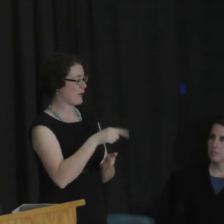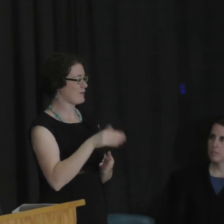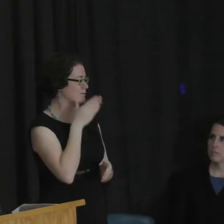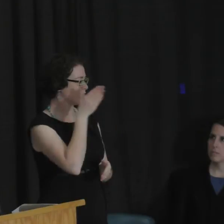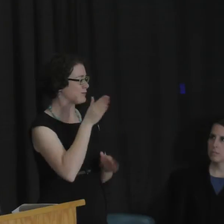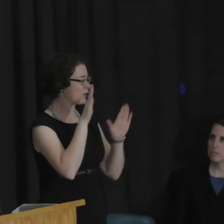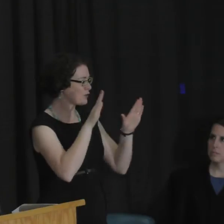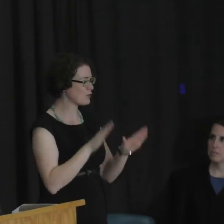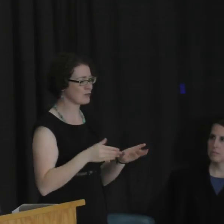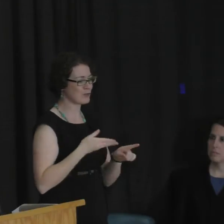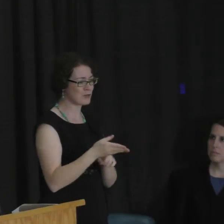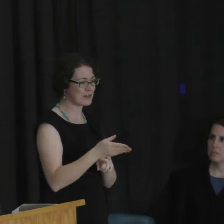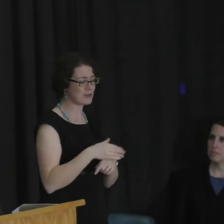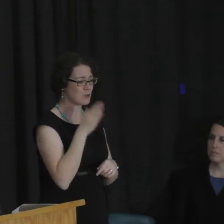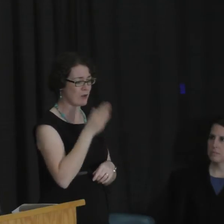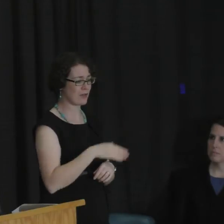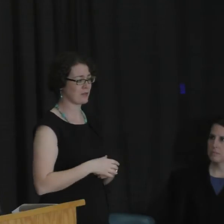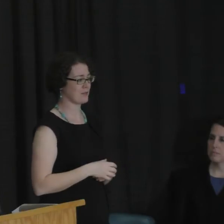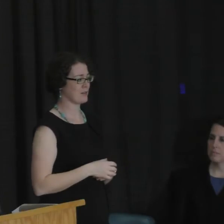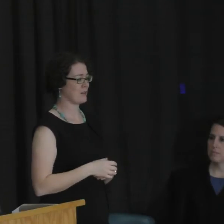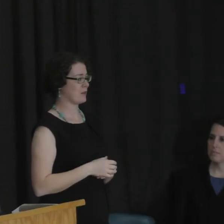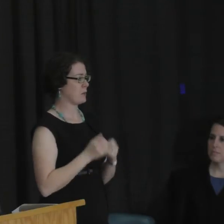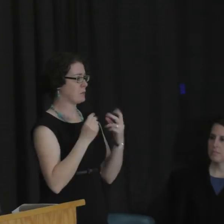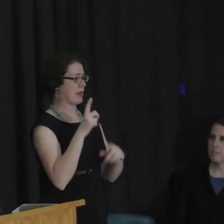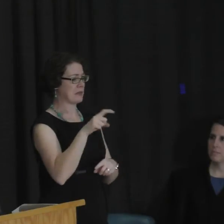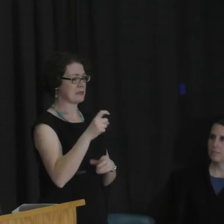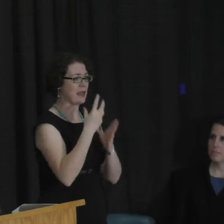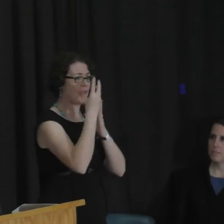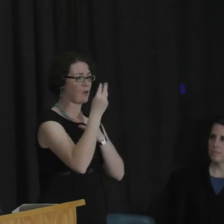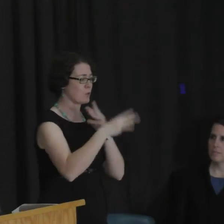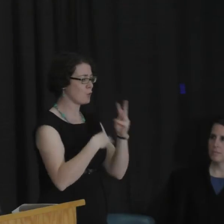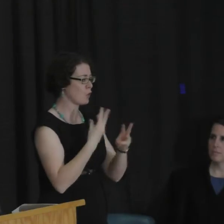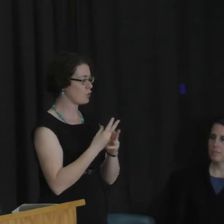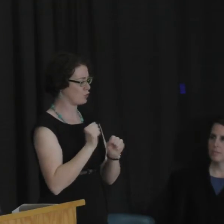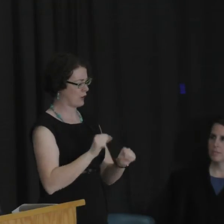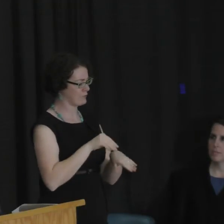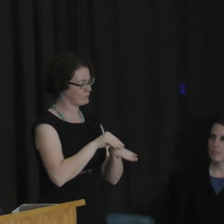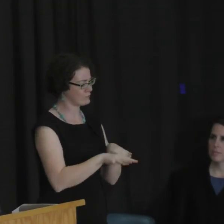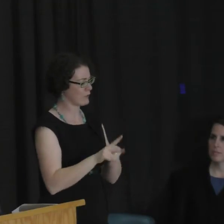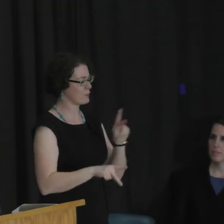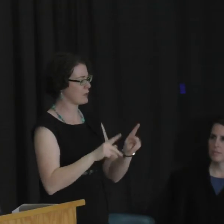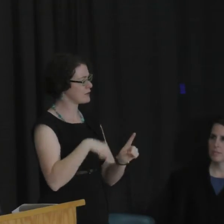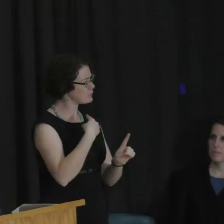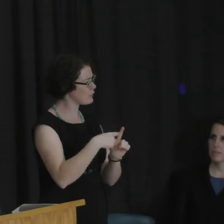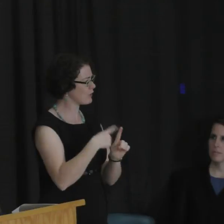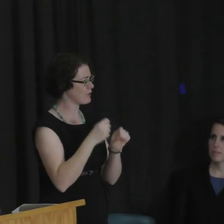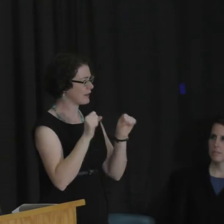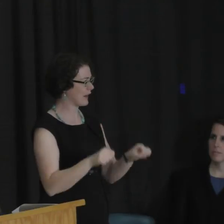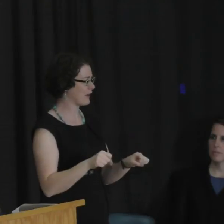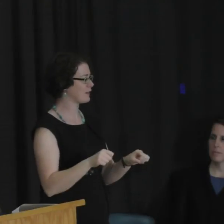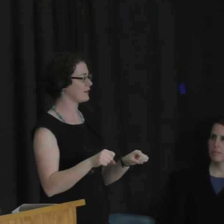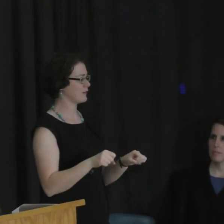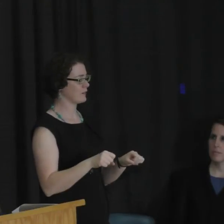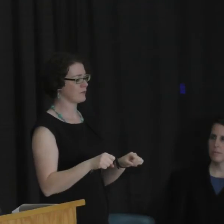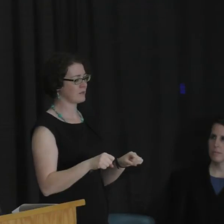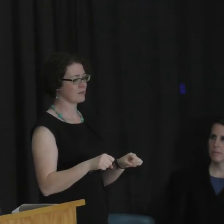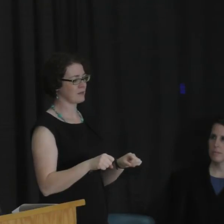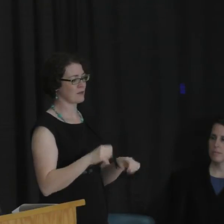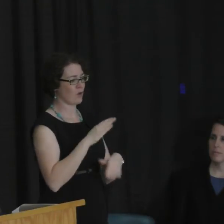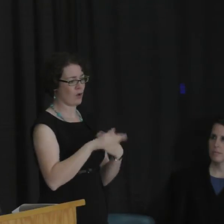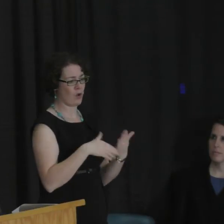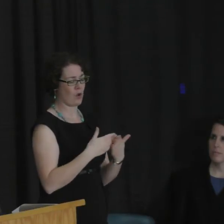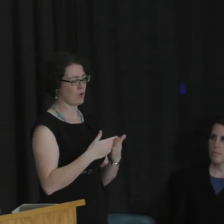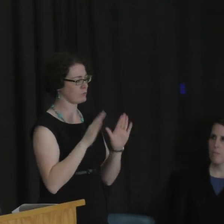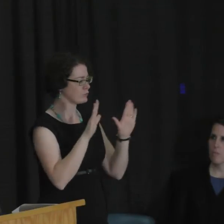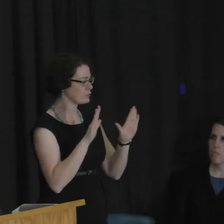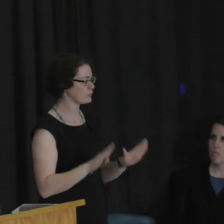and as Scott has said, there's so many huge needs out there, and there's ways that you can impact people's lives so positively. So I think that's all such a positive